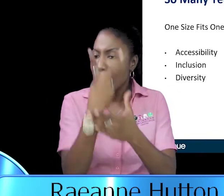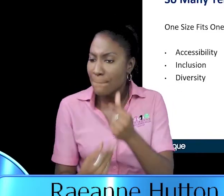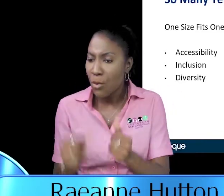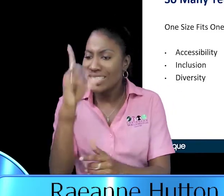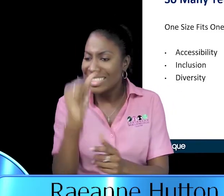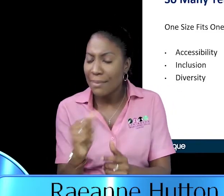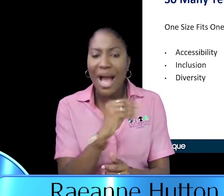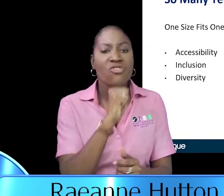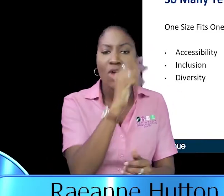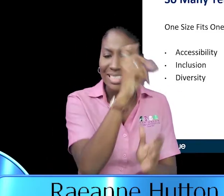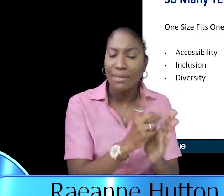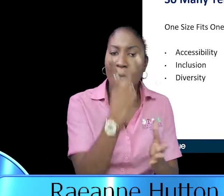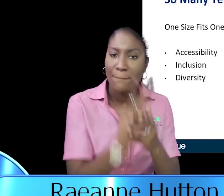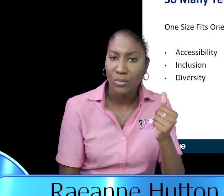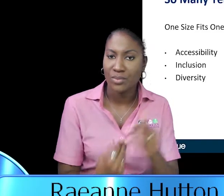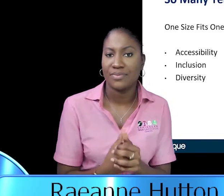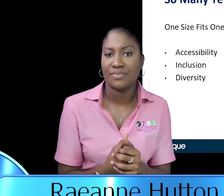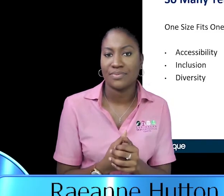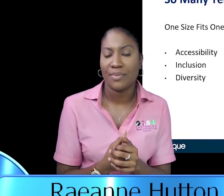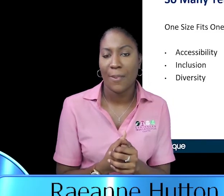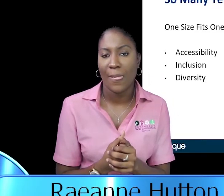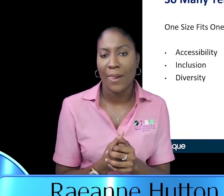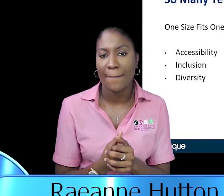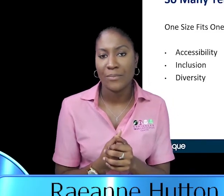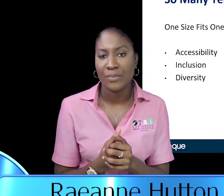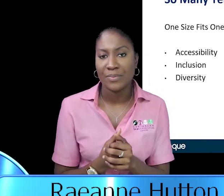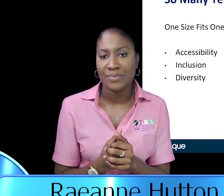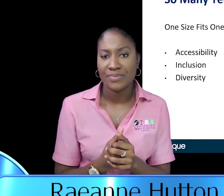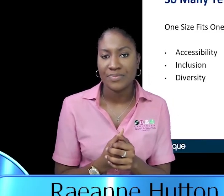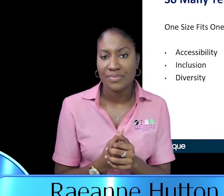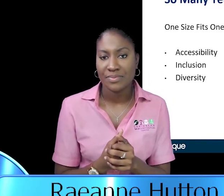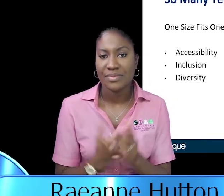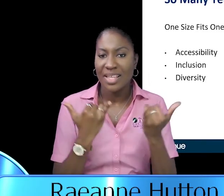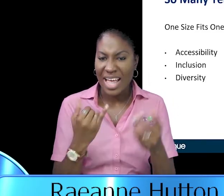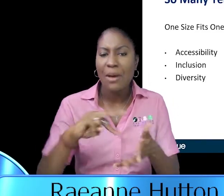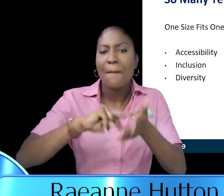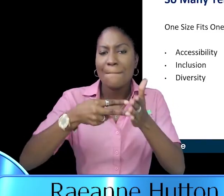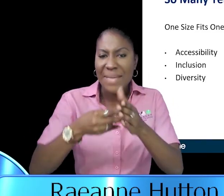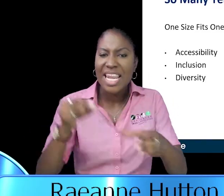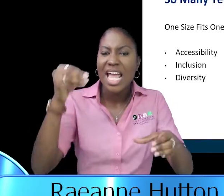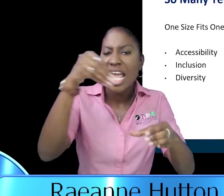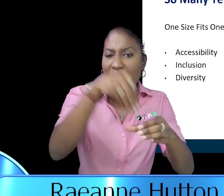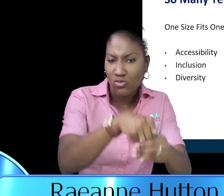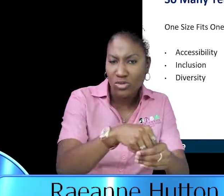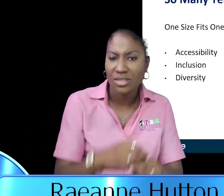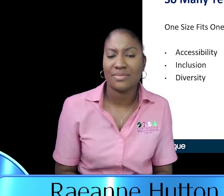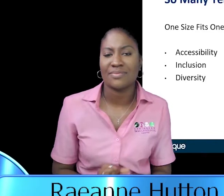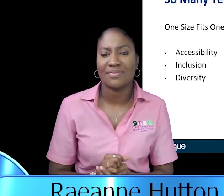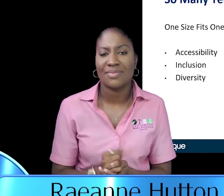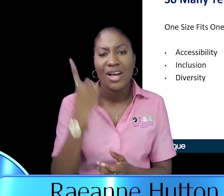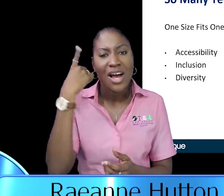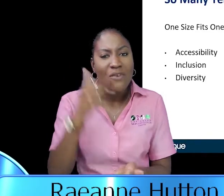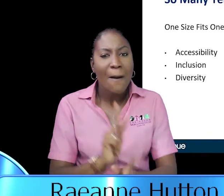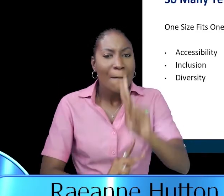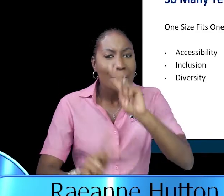is "nothing about us without us." So that's sort of the topic of inclusion and inclusive design, is